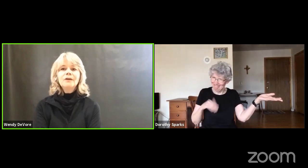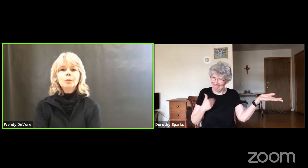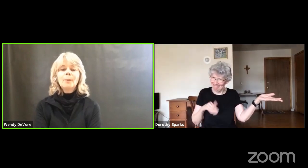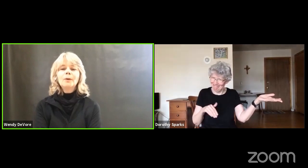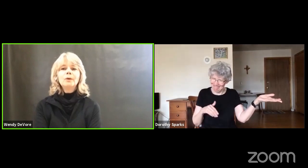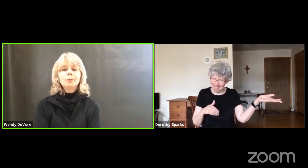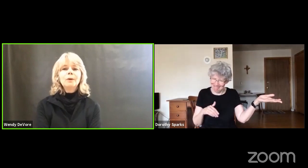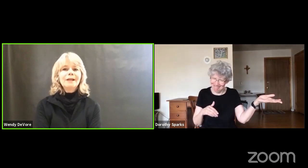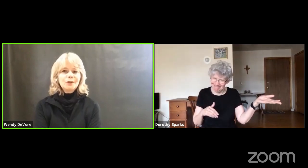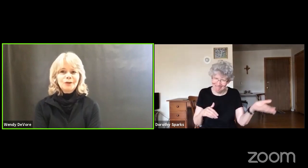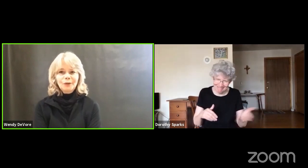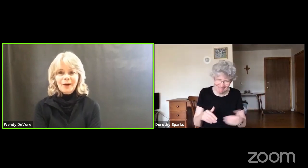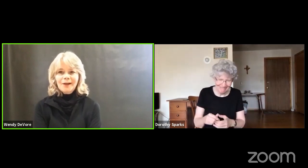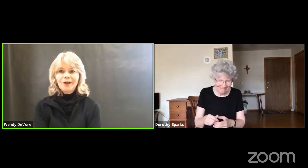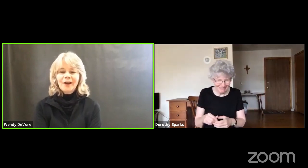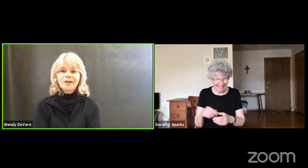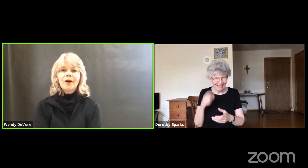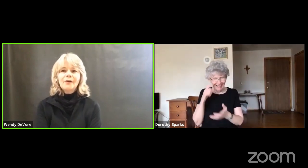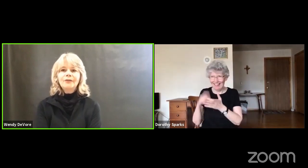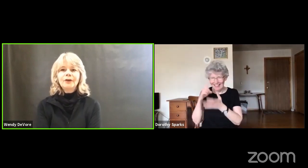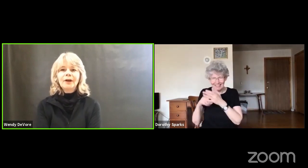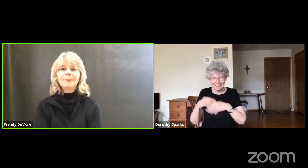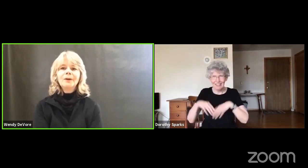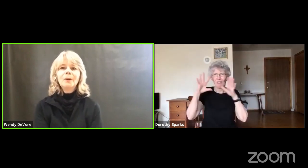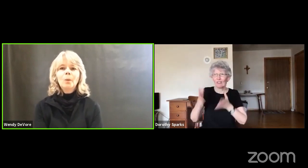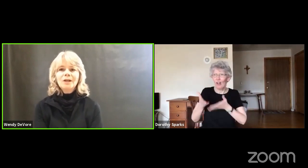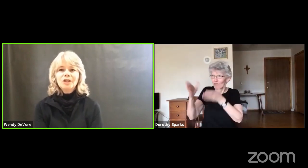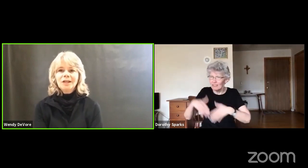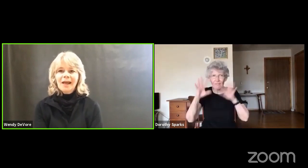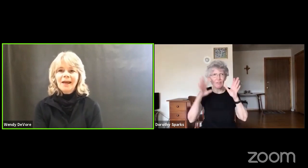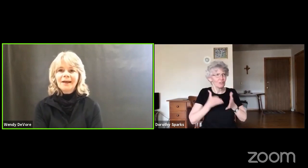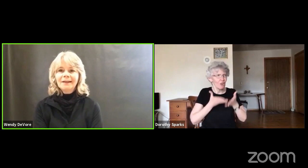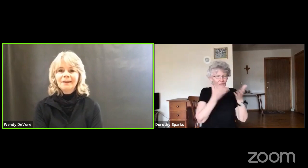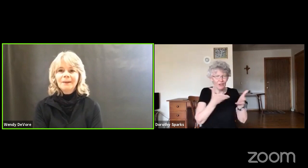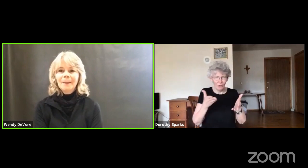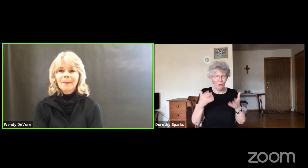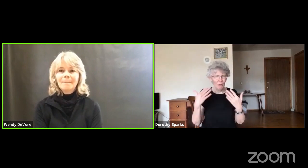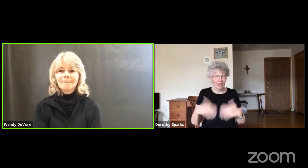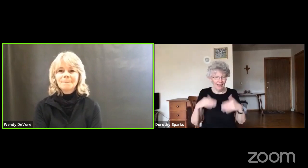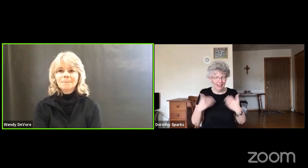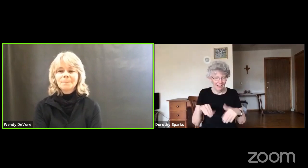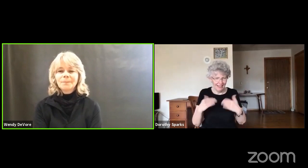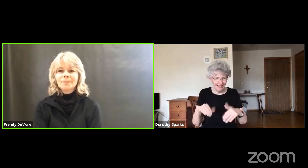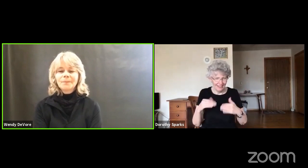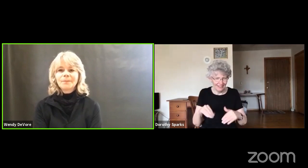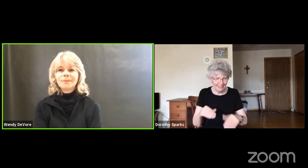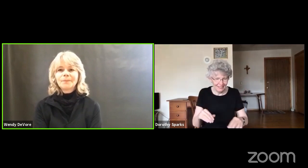here, this woman was willing to surrender and to offer up what she had.